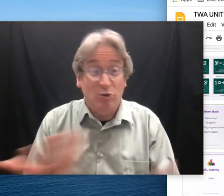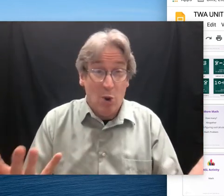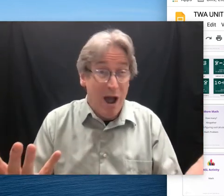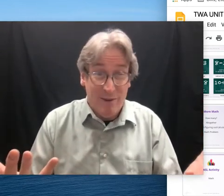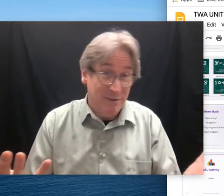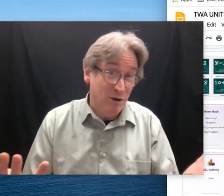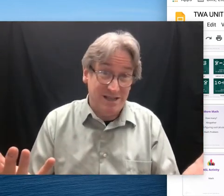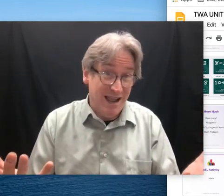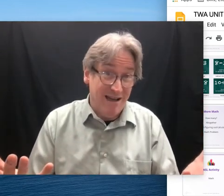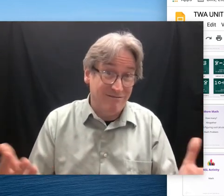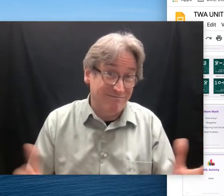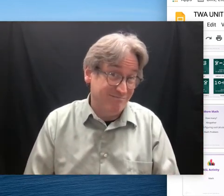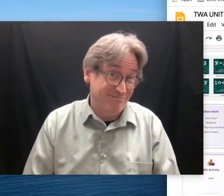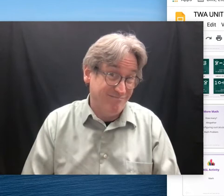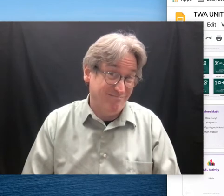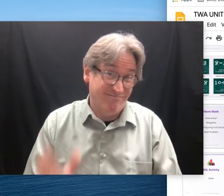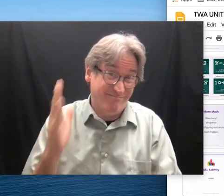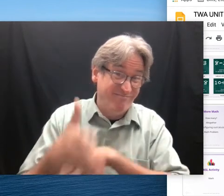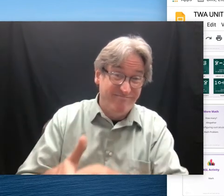I don't know how many books I have.